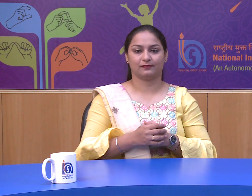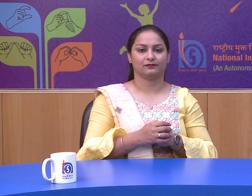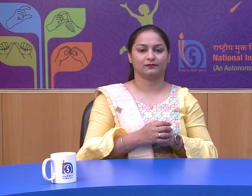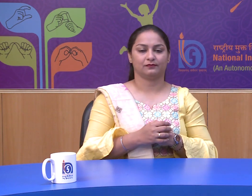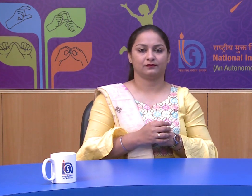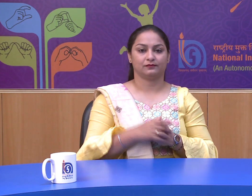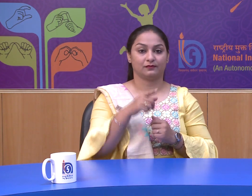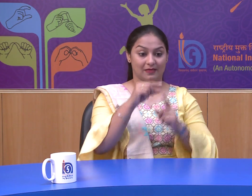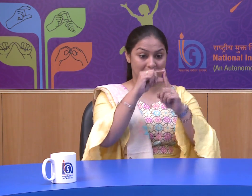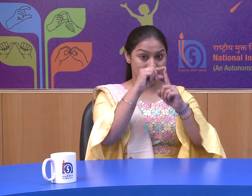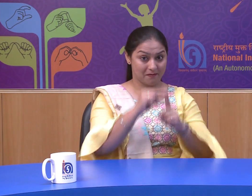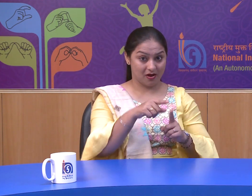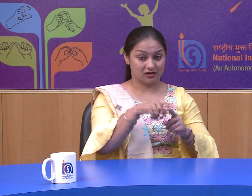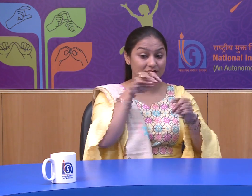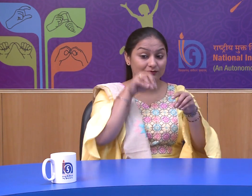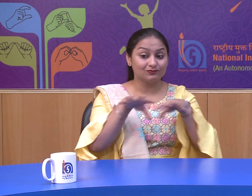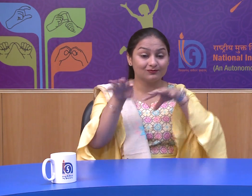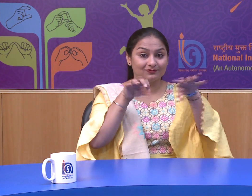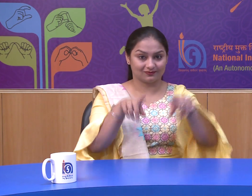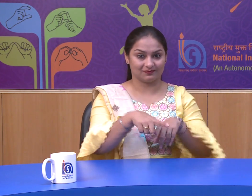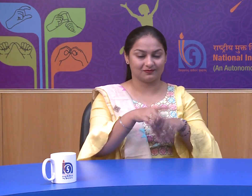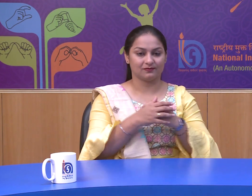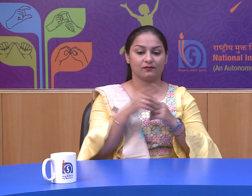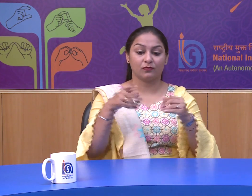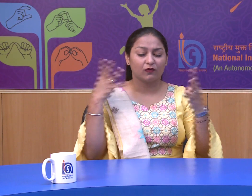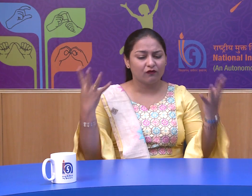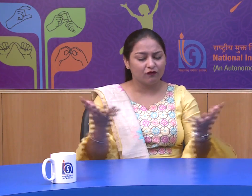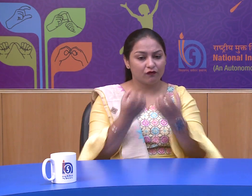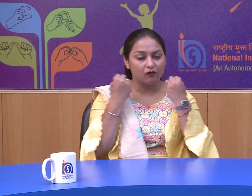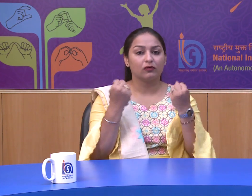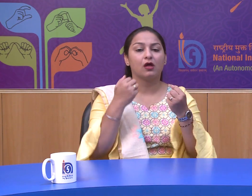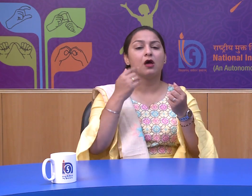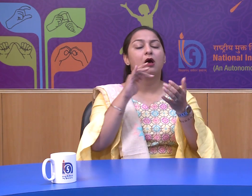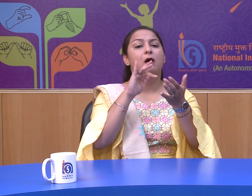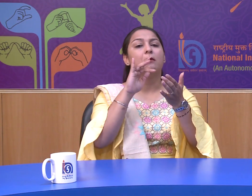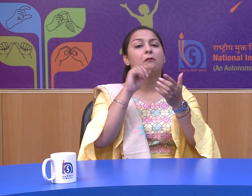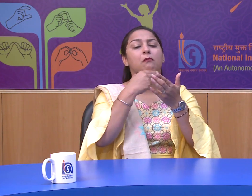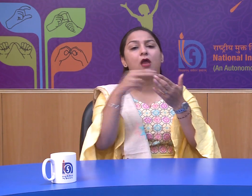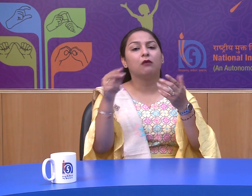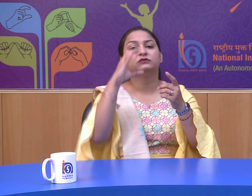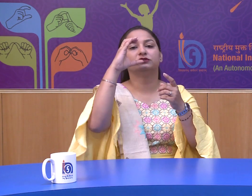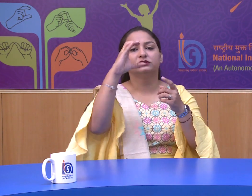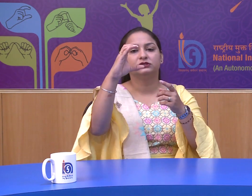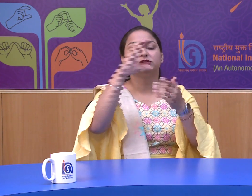The Persian influence found in Chandragupta Maurya's